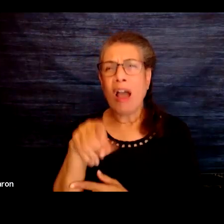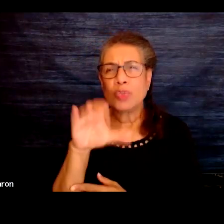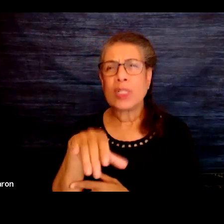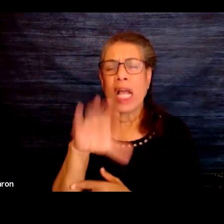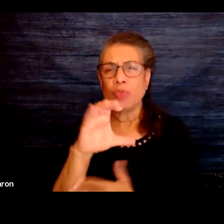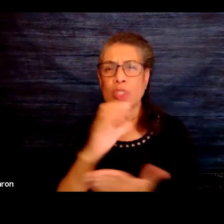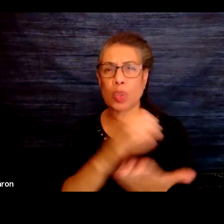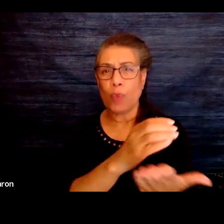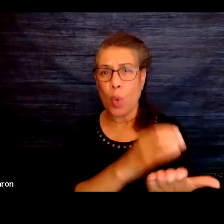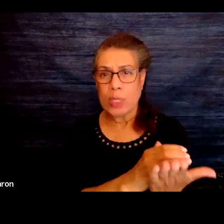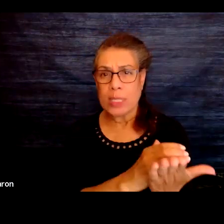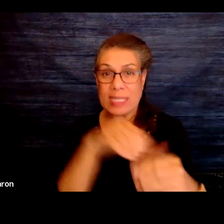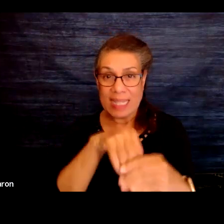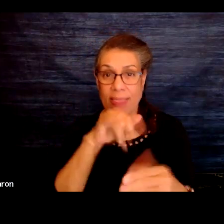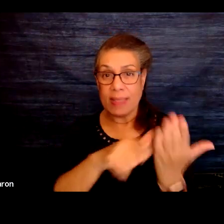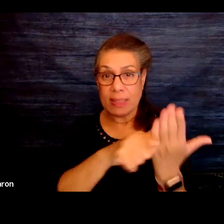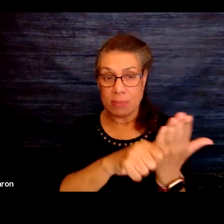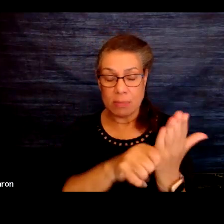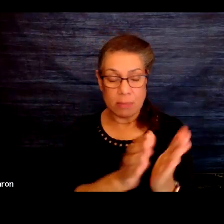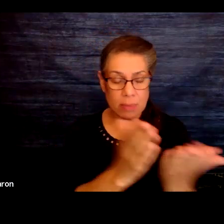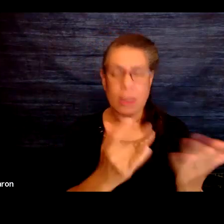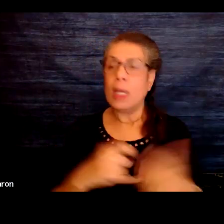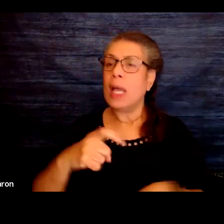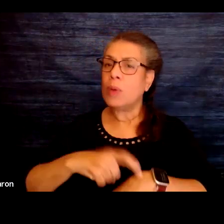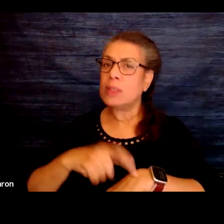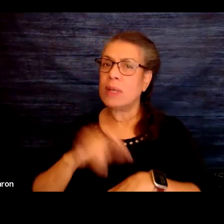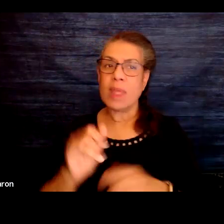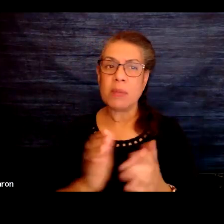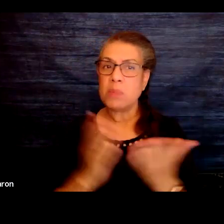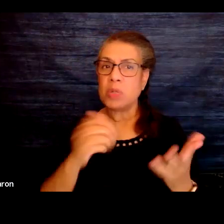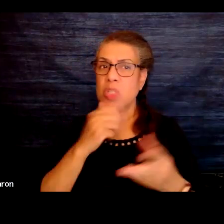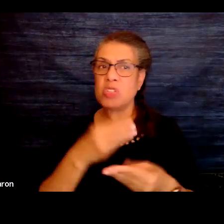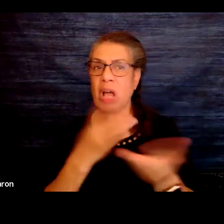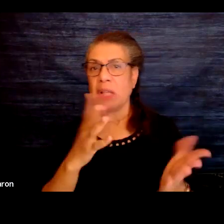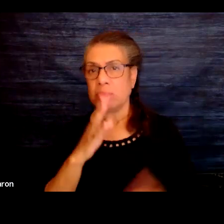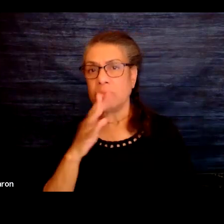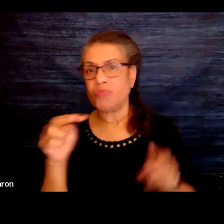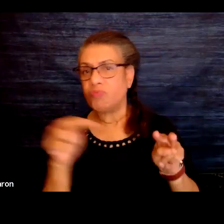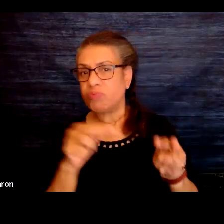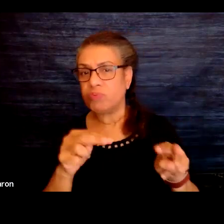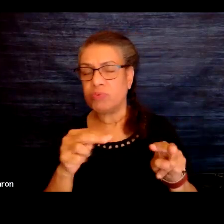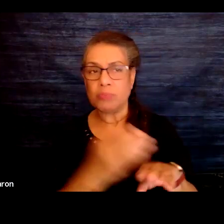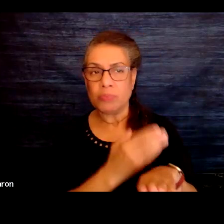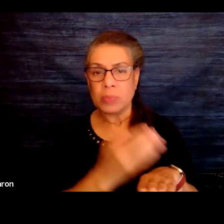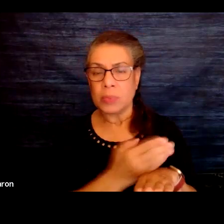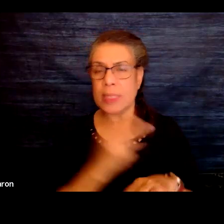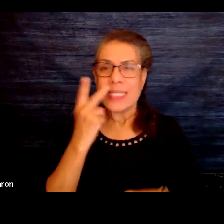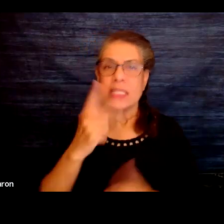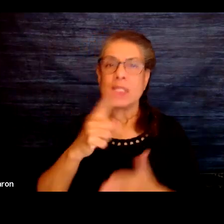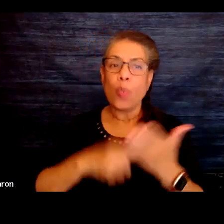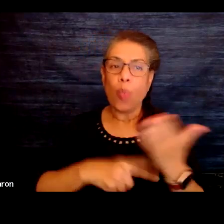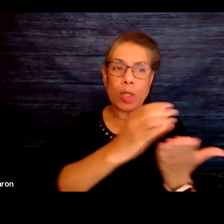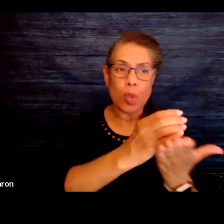I think there was some time where that course catalog had not really been tended to, so that we could look at what